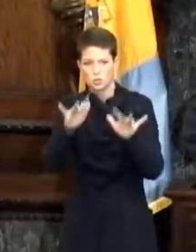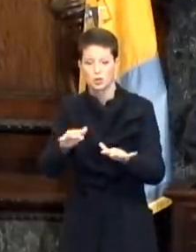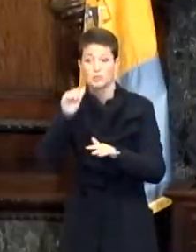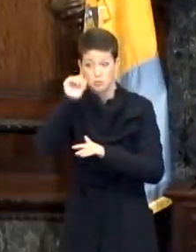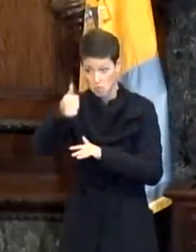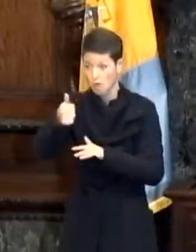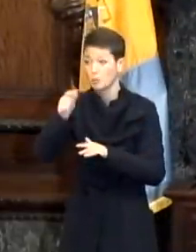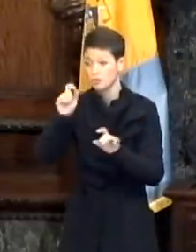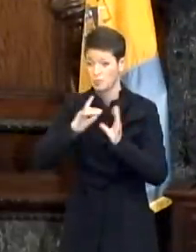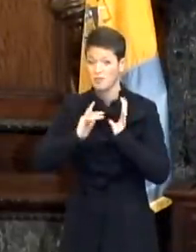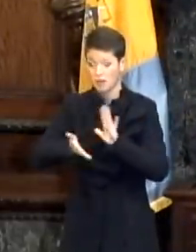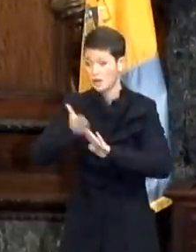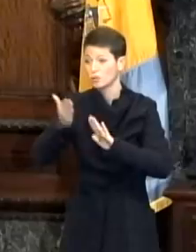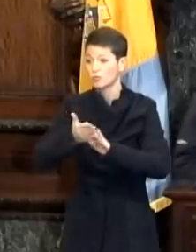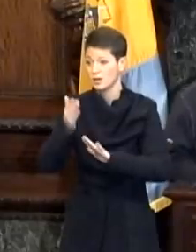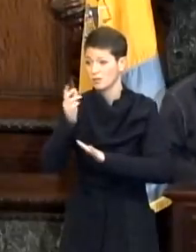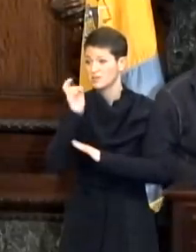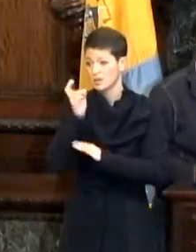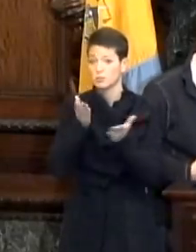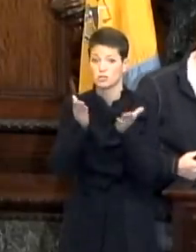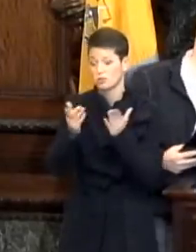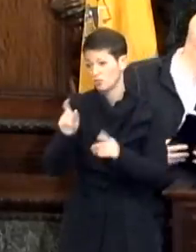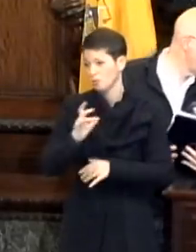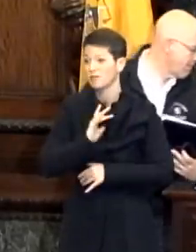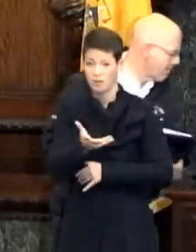that's tomorrow.